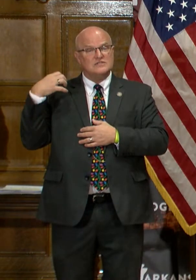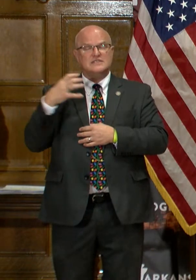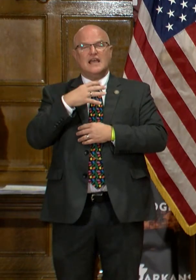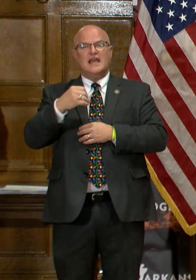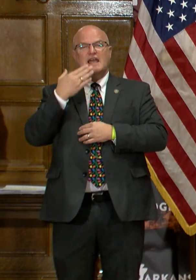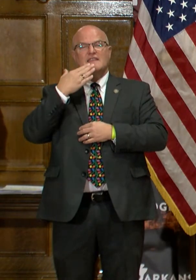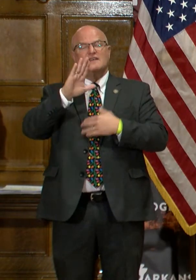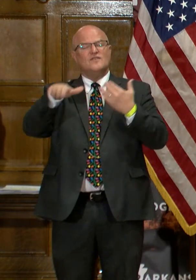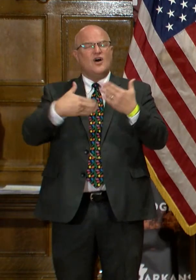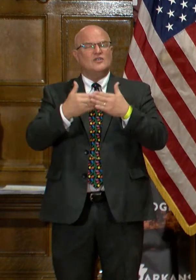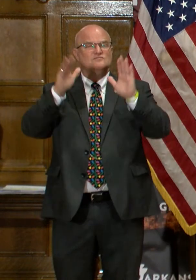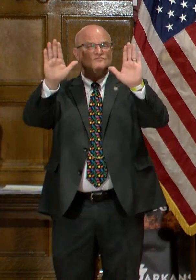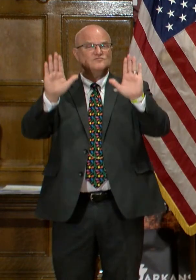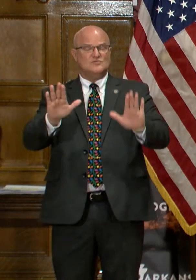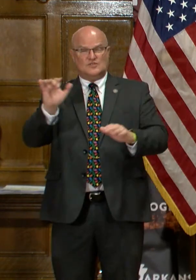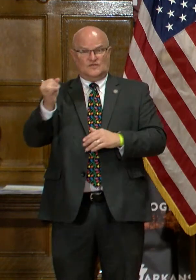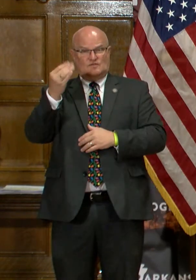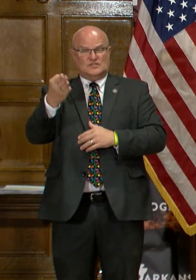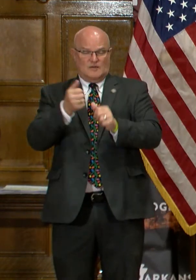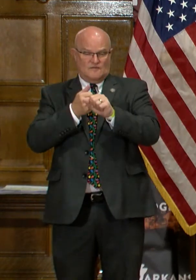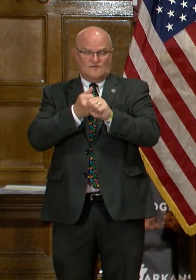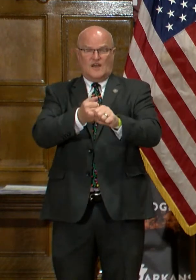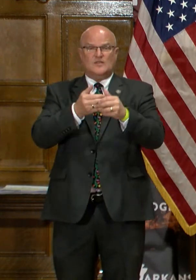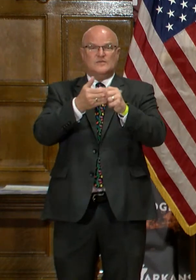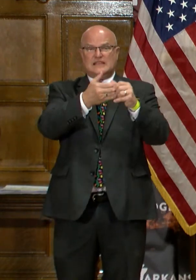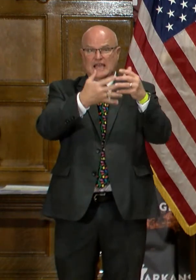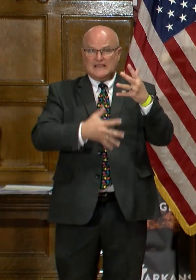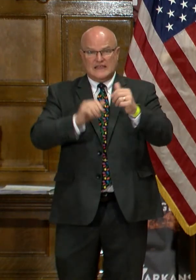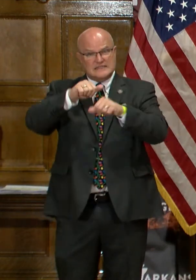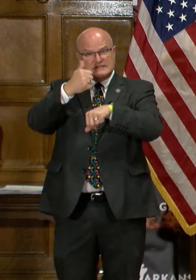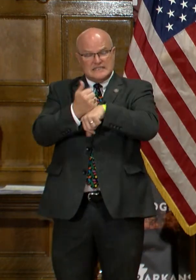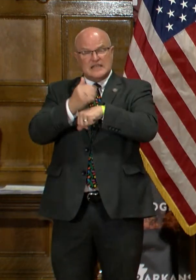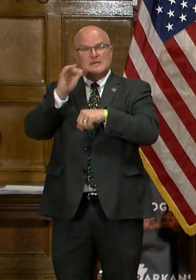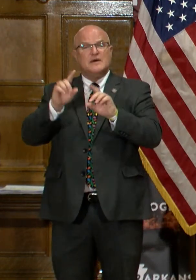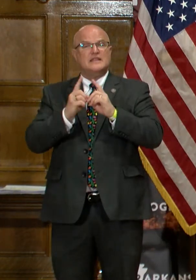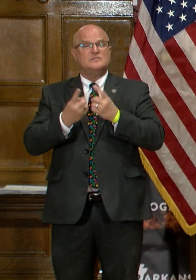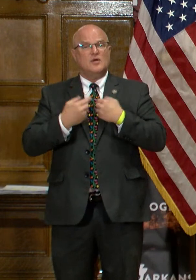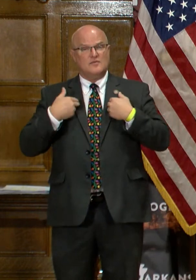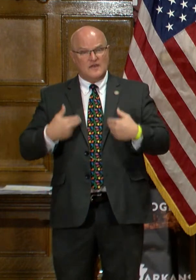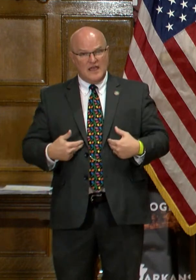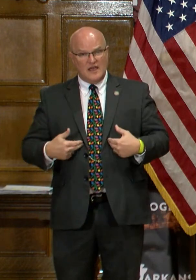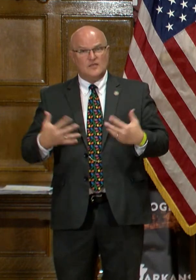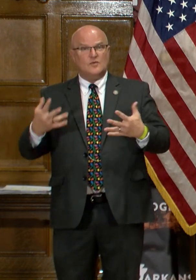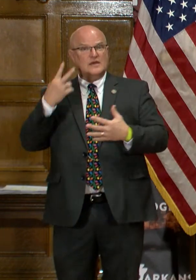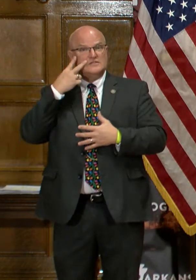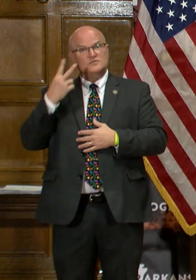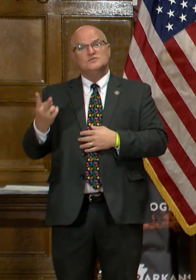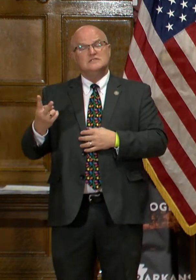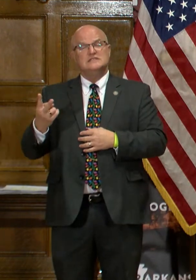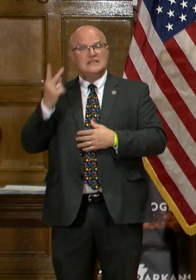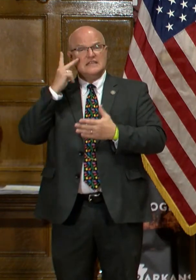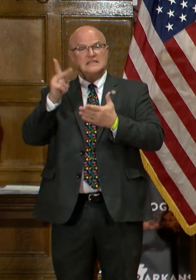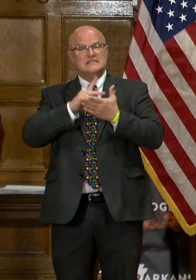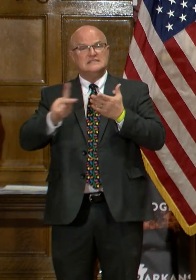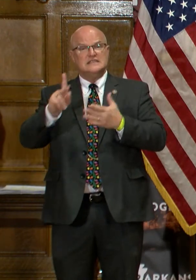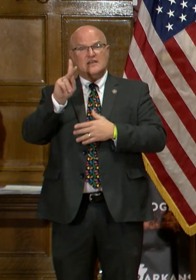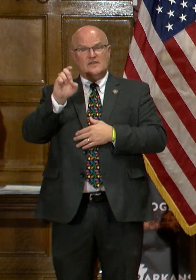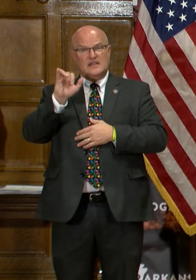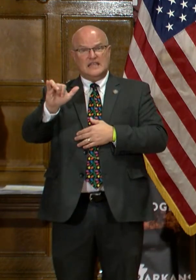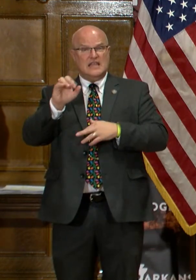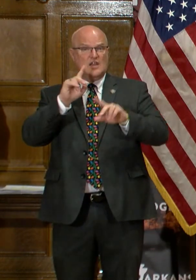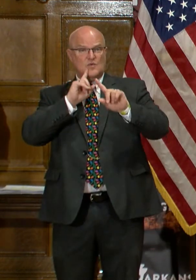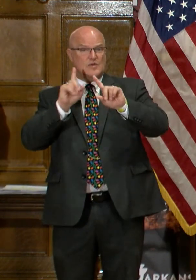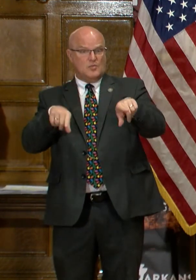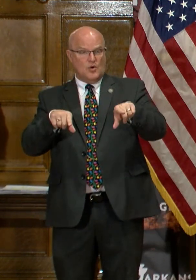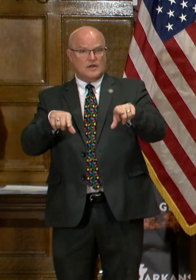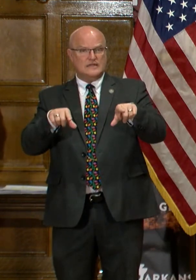we think they've all done a great job following the guidelines set forth by the Department of Health of what you see Secretary Key reported on,